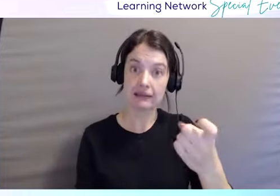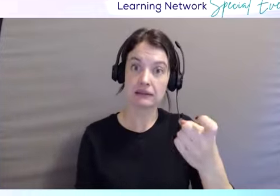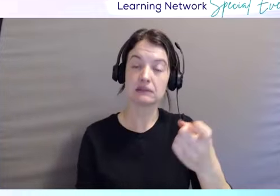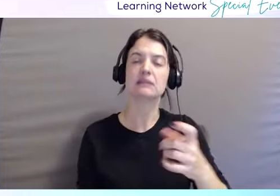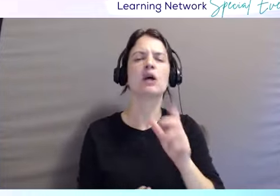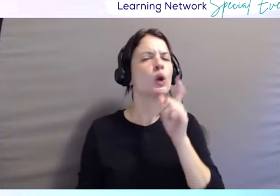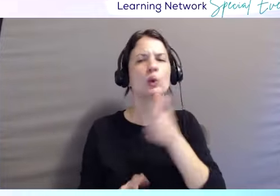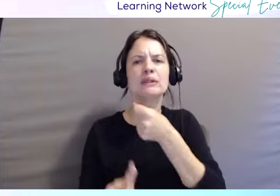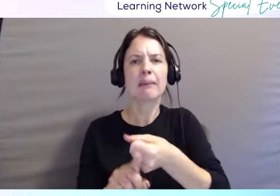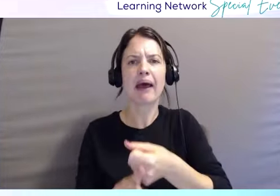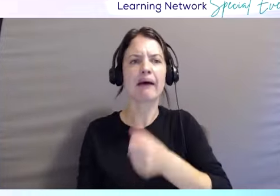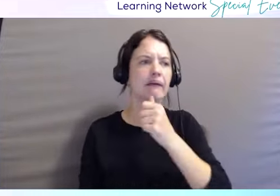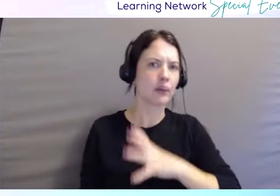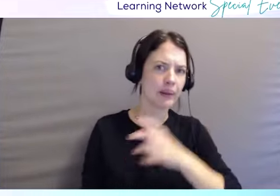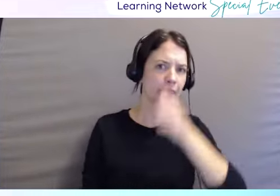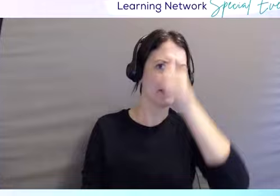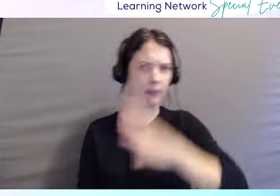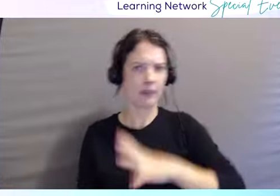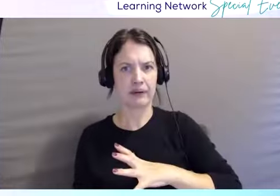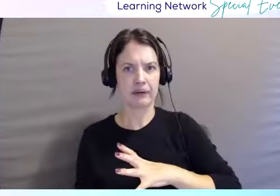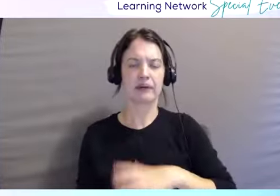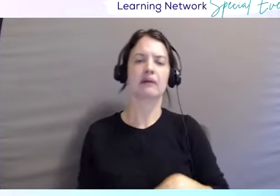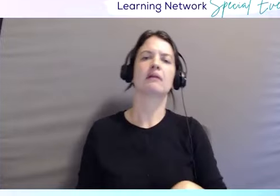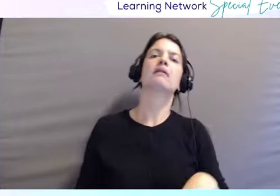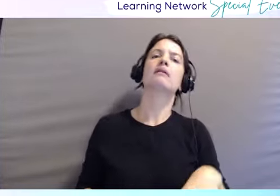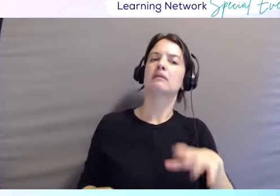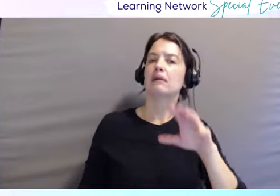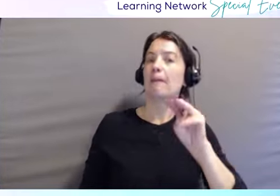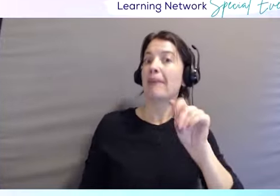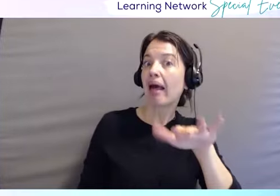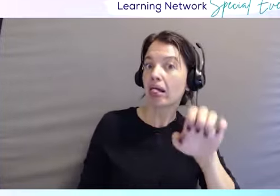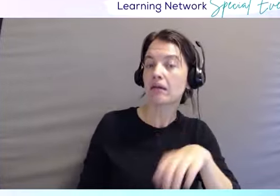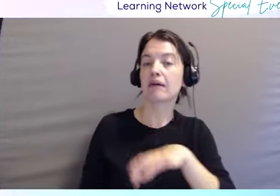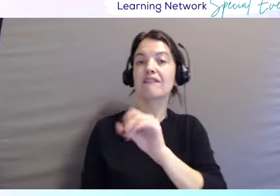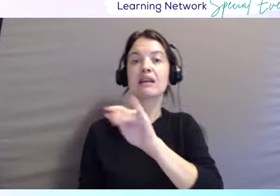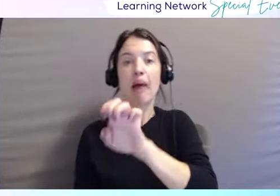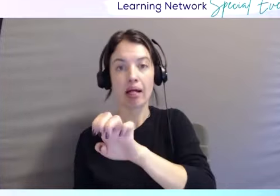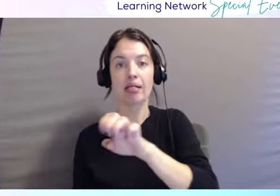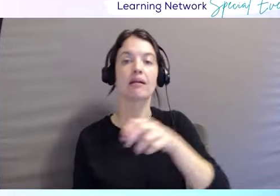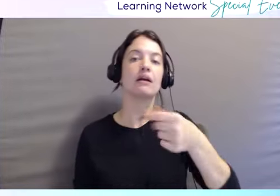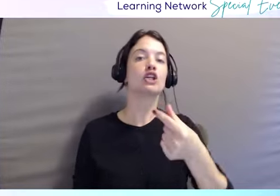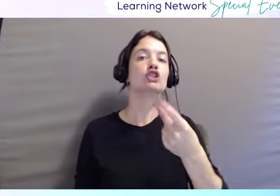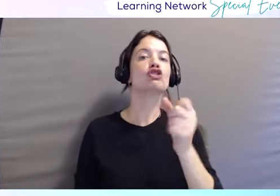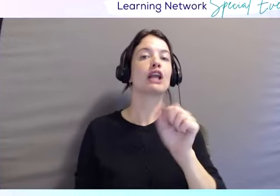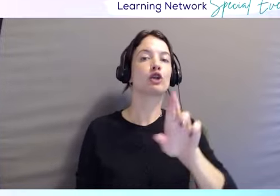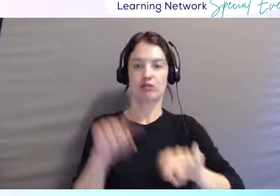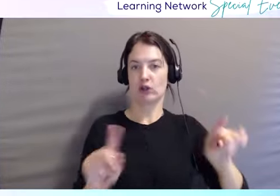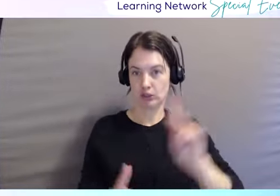females, males, and gender diverse people. And again, you'll hear some of that today. But overall, we aim for gender